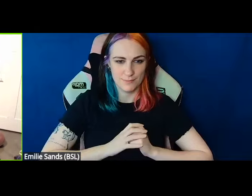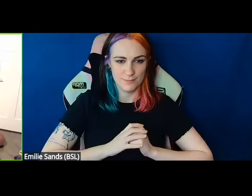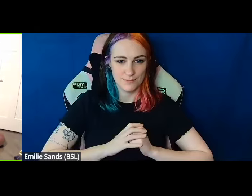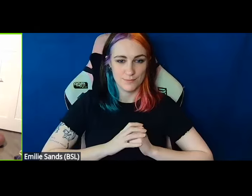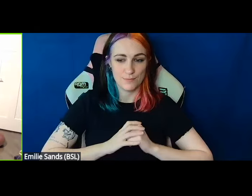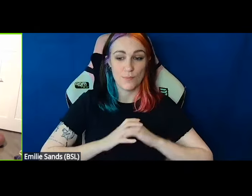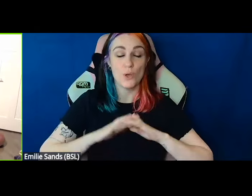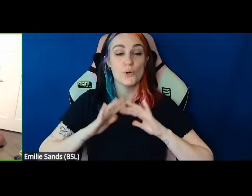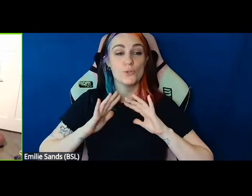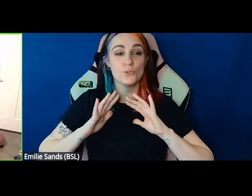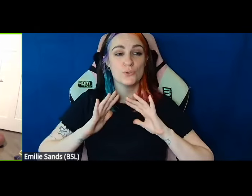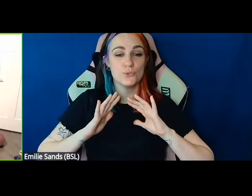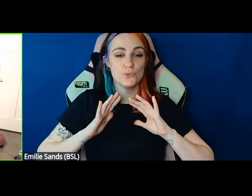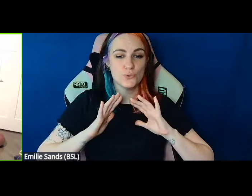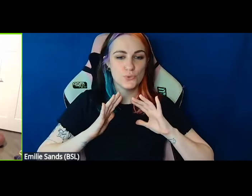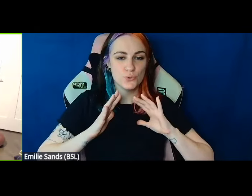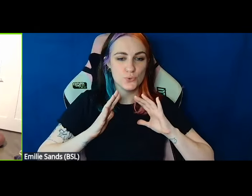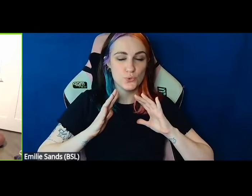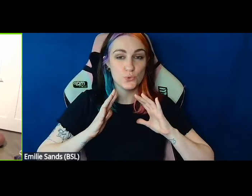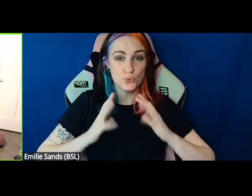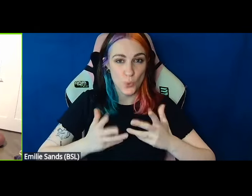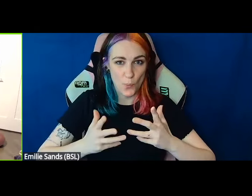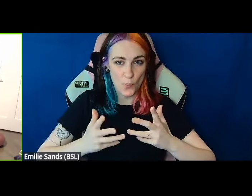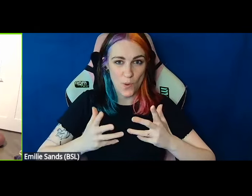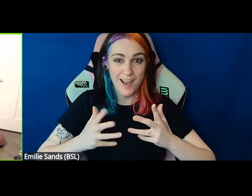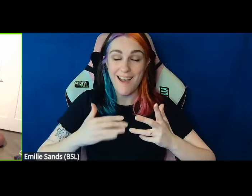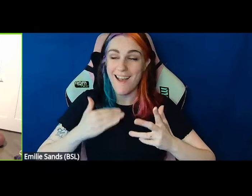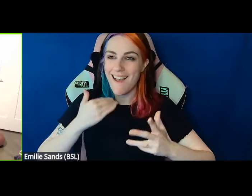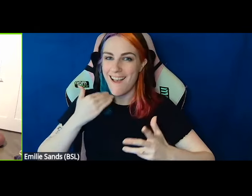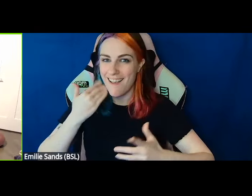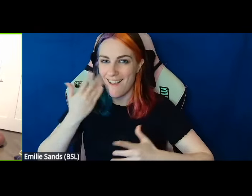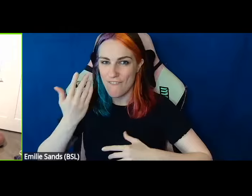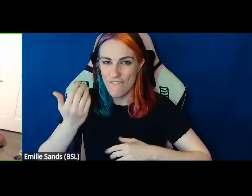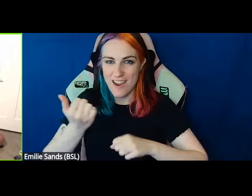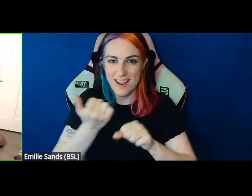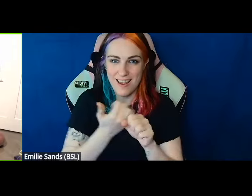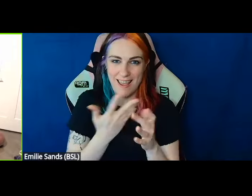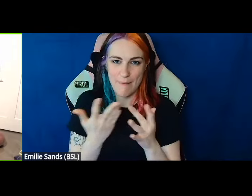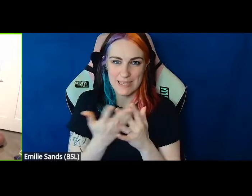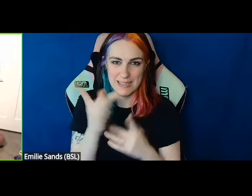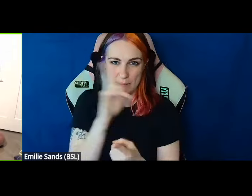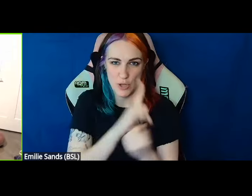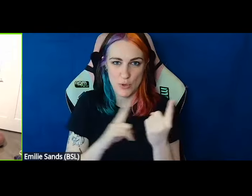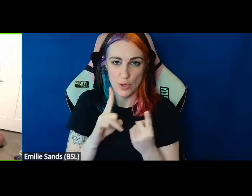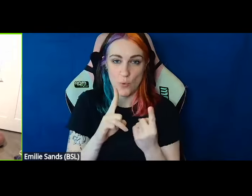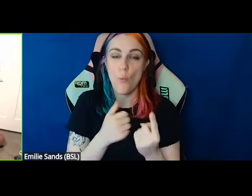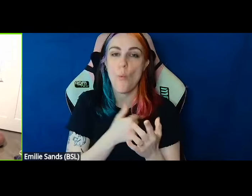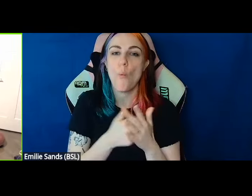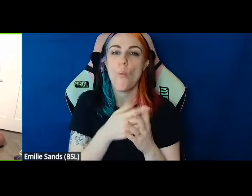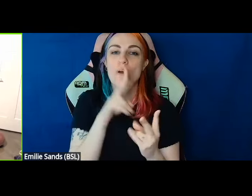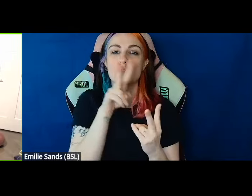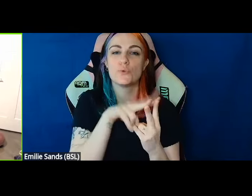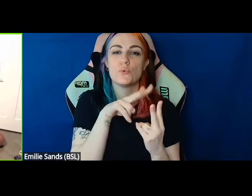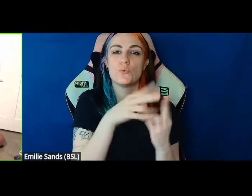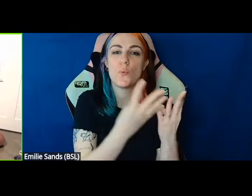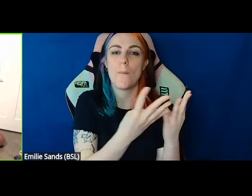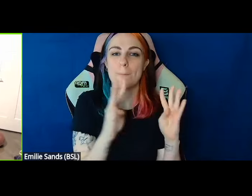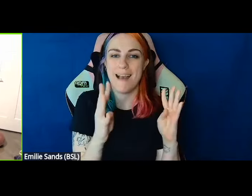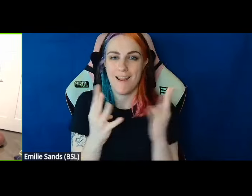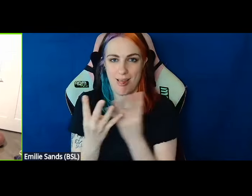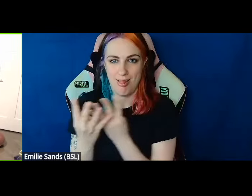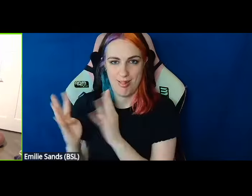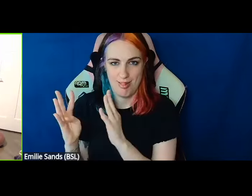So, at every game accessibility conference, we always have two panels. One from the position